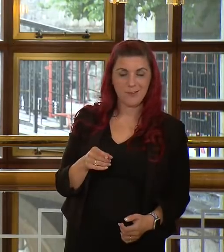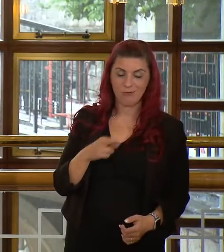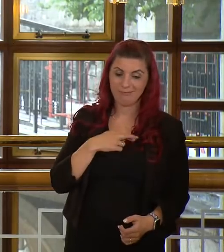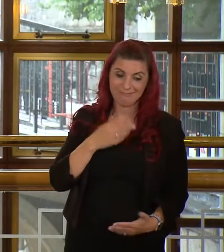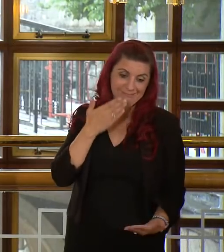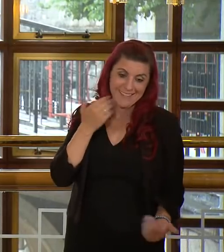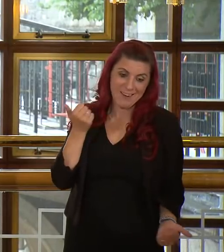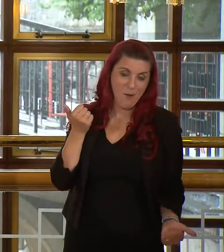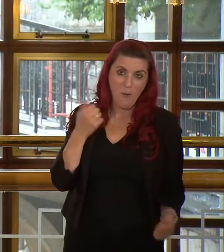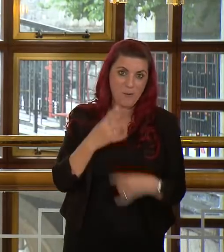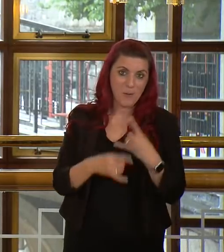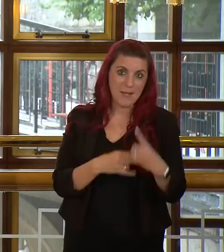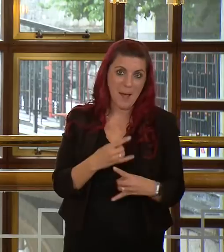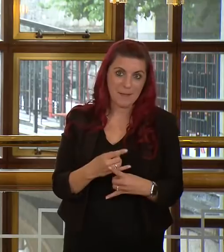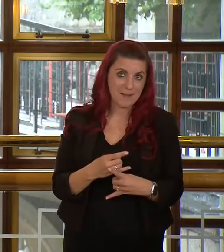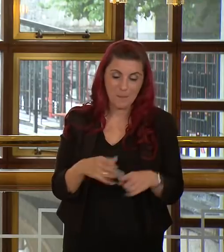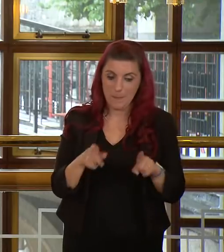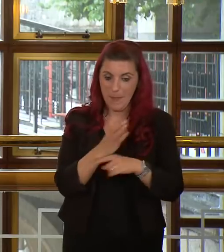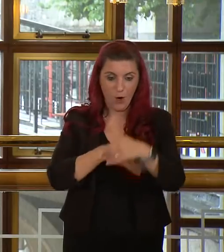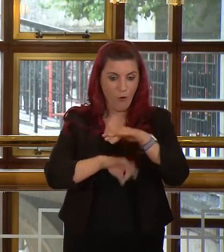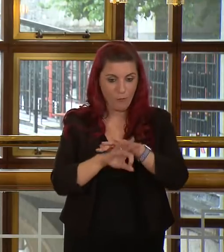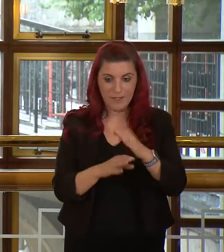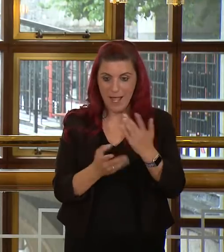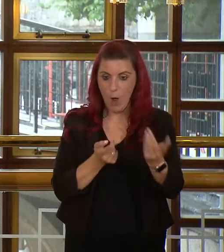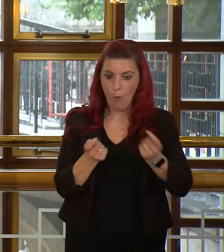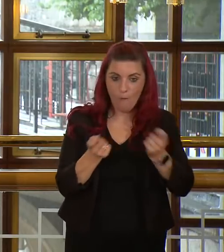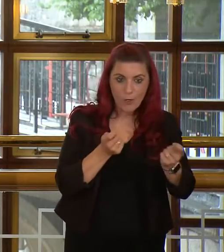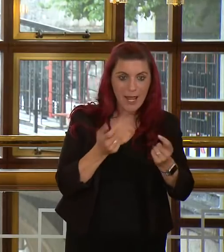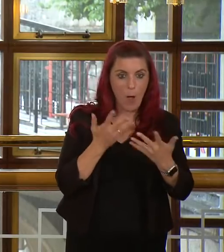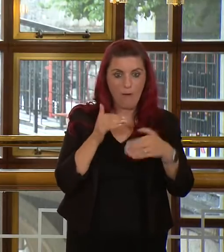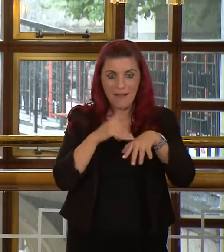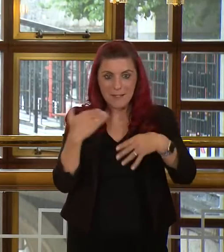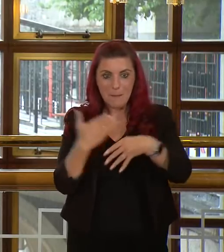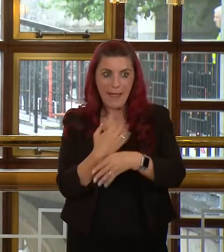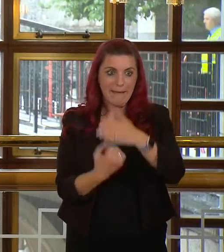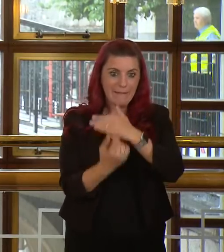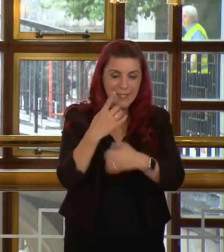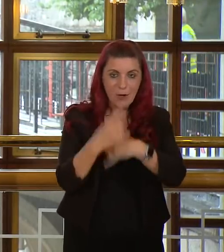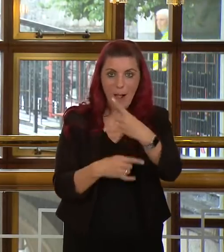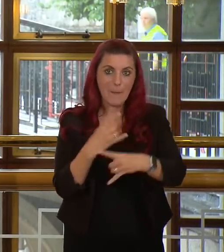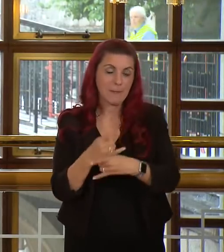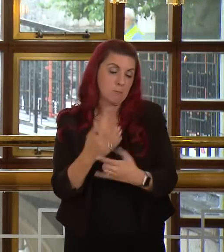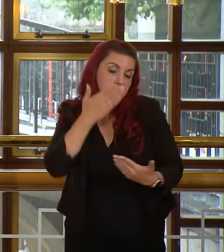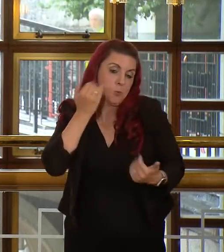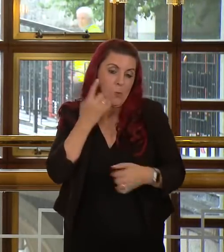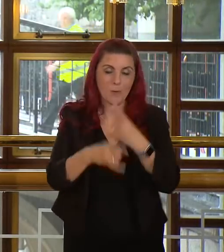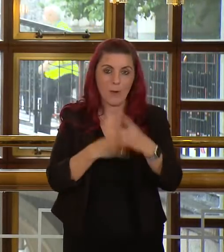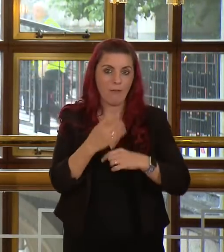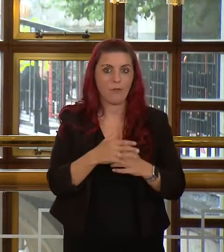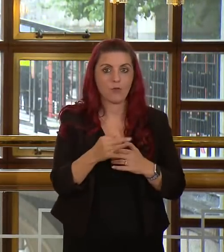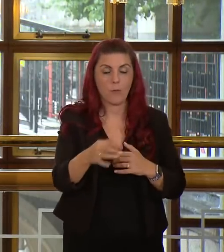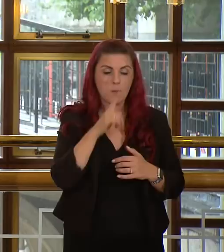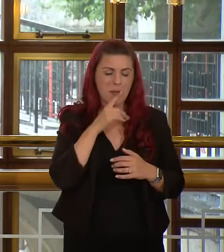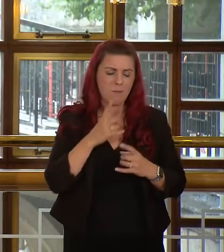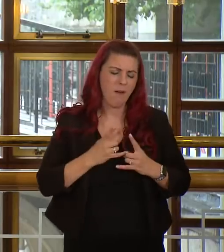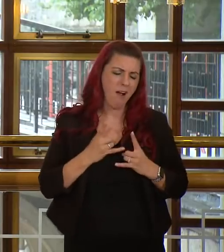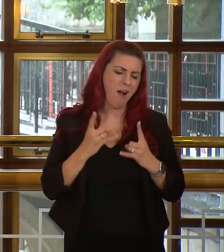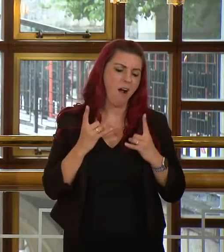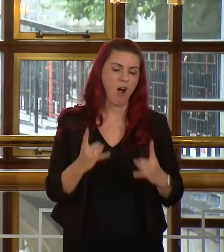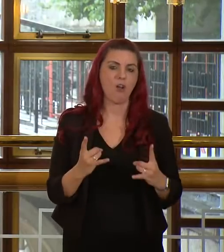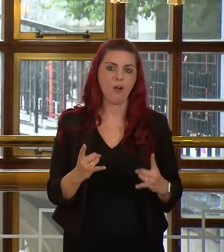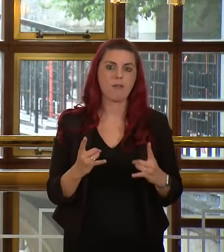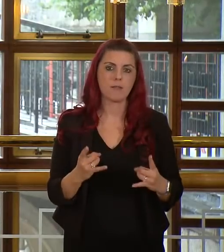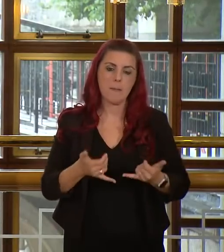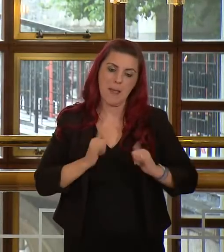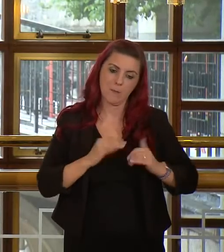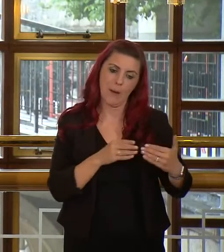unpredictable politics is and how it is governed by events. And it's been an enormous privilege, an enormous honour to